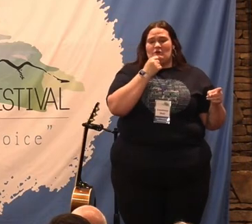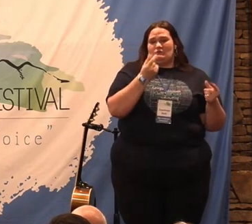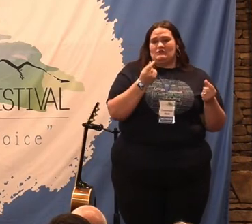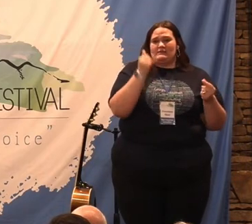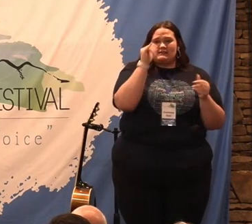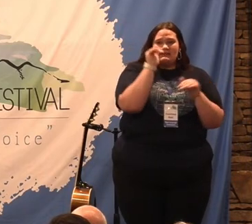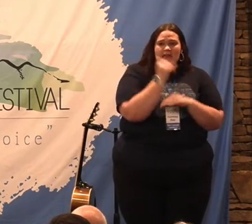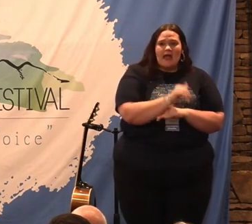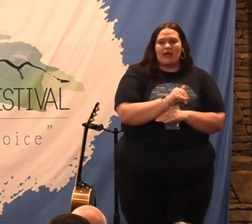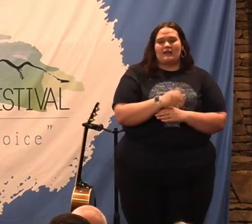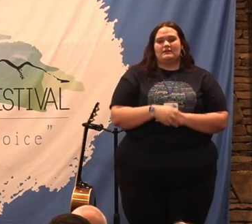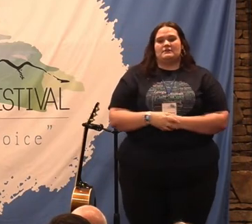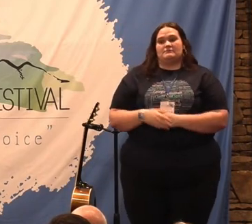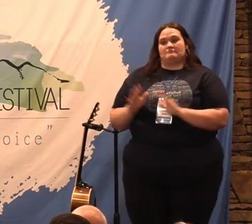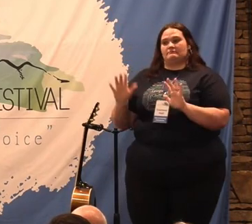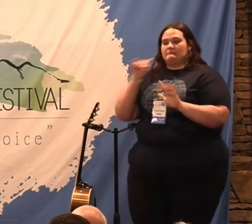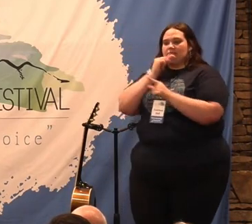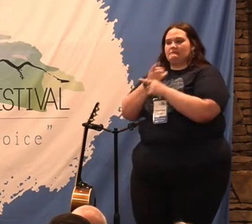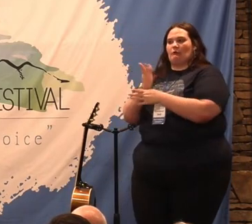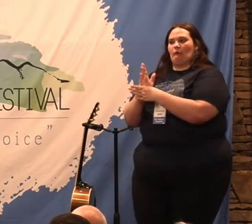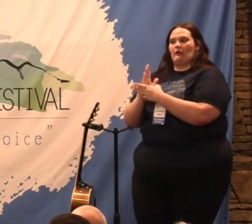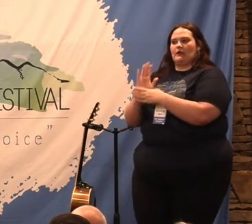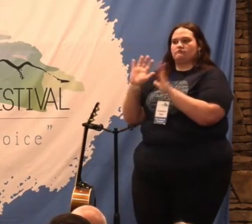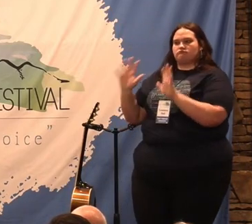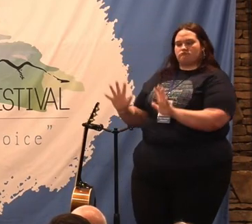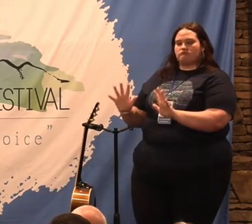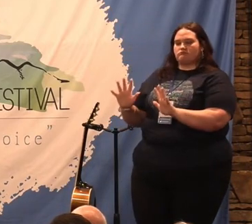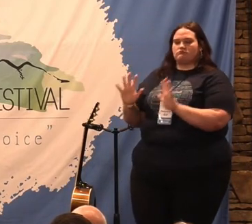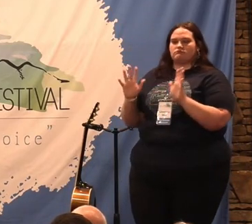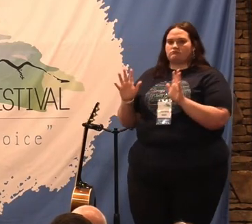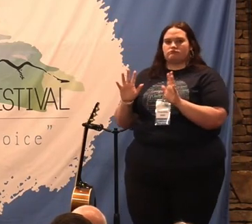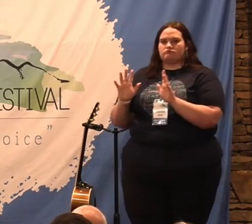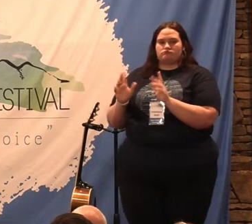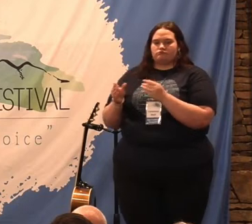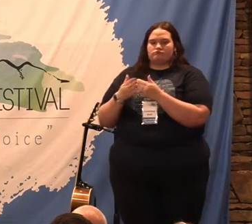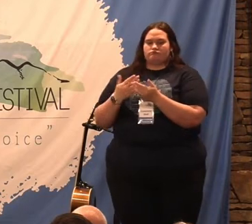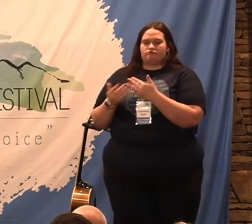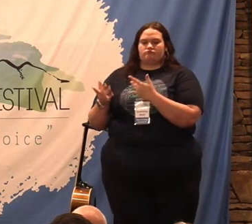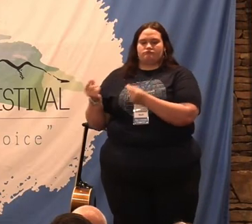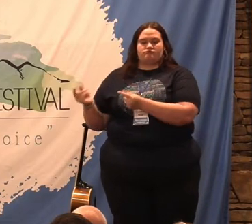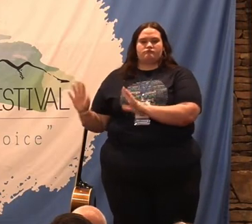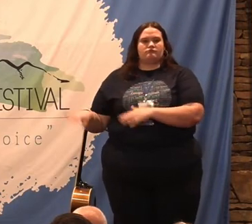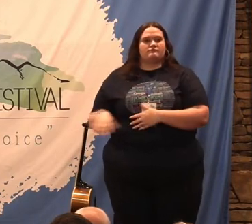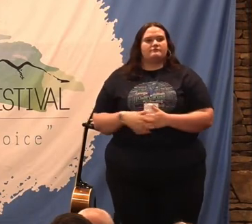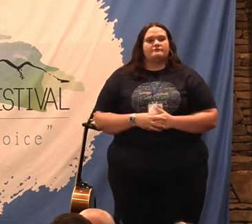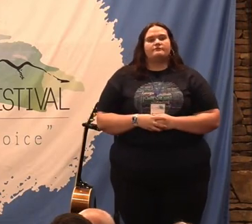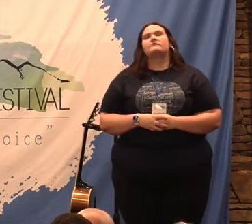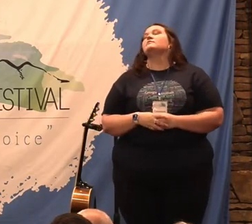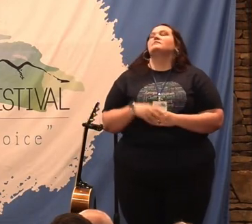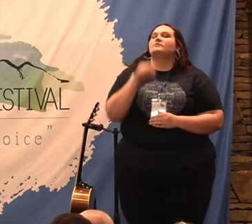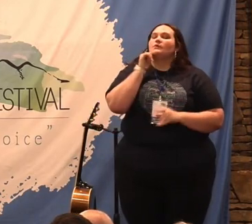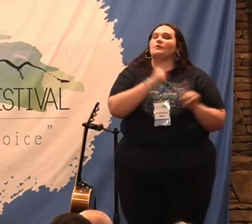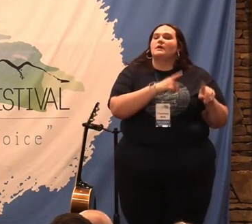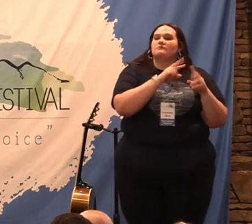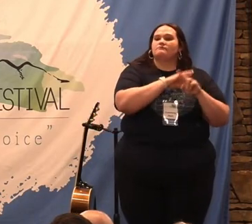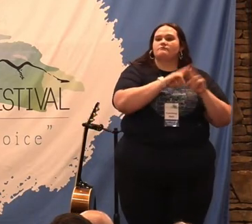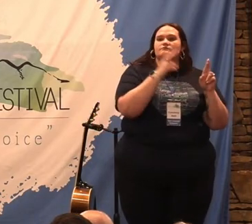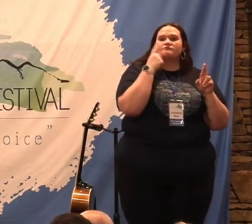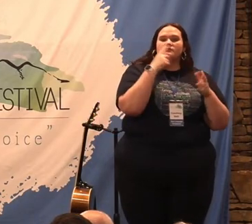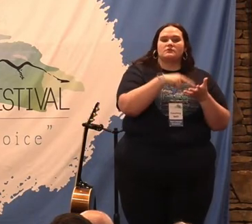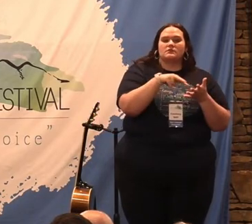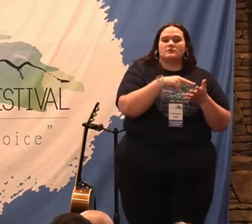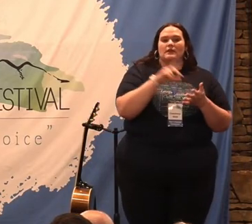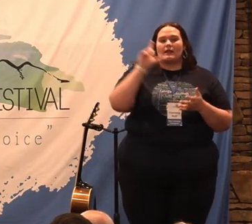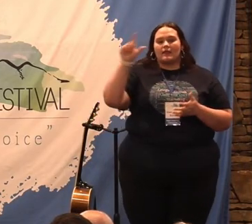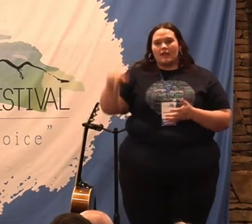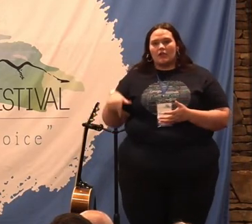said, suit yourself. And they went off to get ready for the ball. Later on that evening, Cinderella knelt